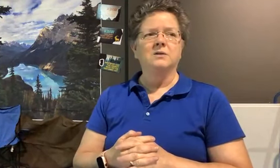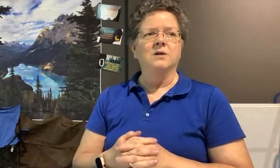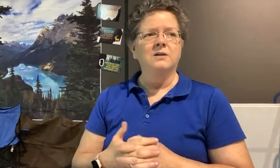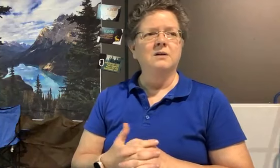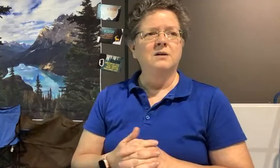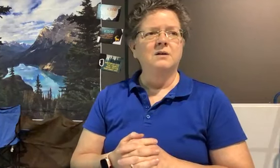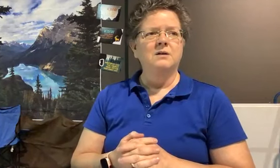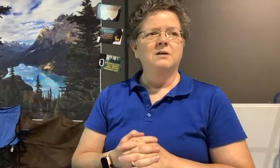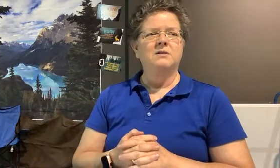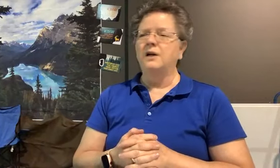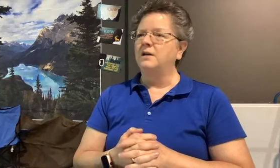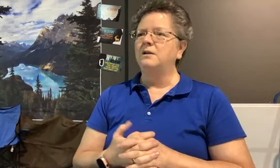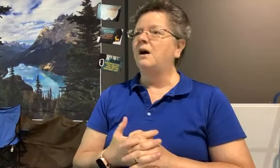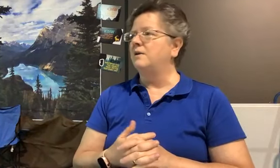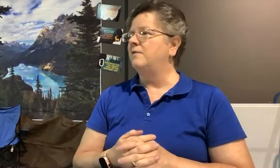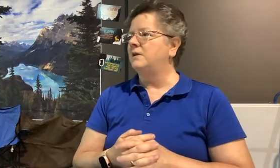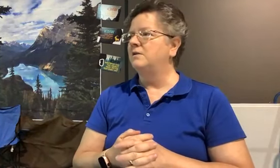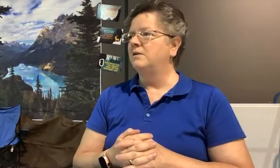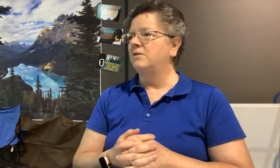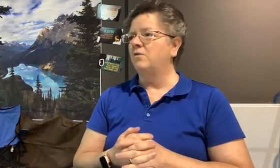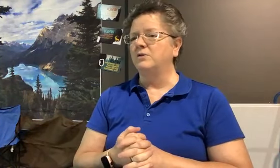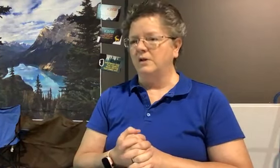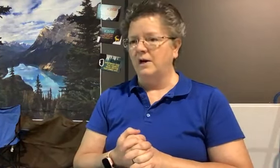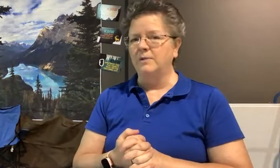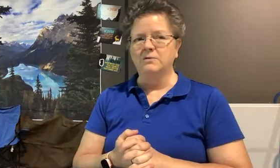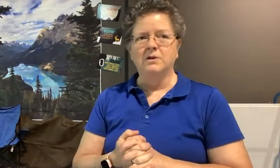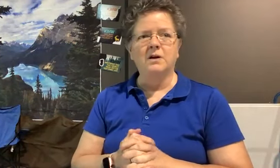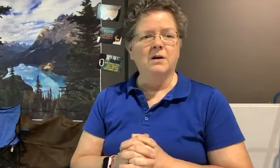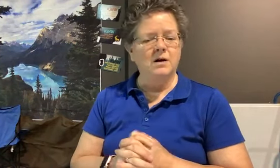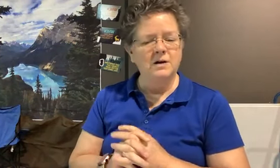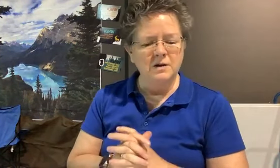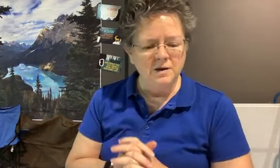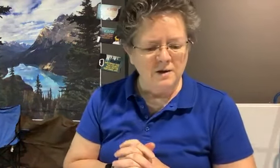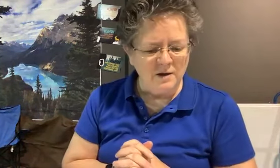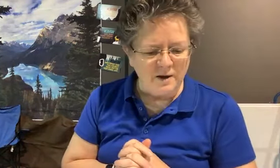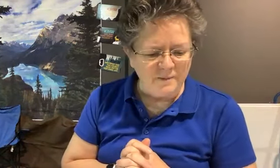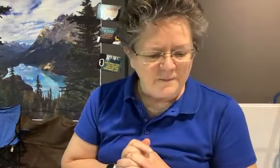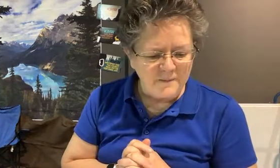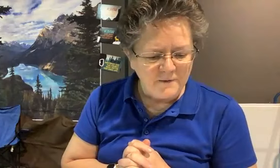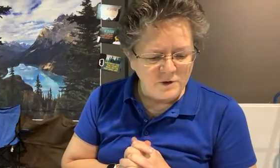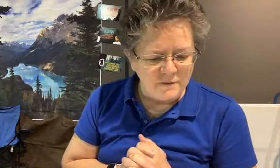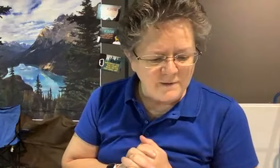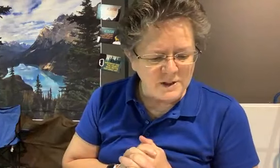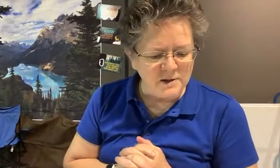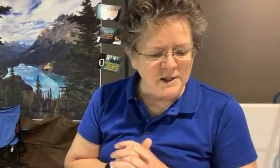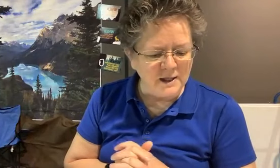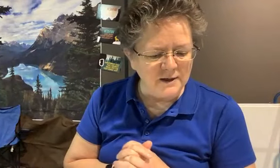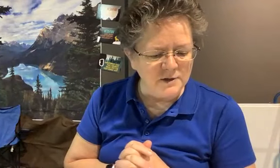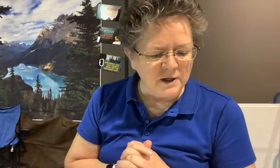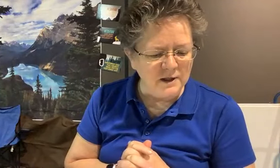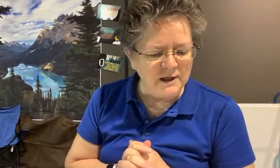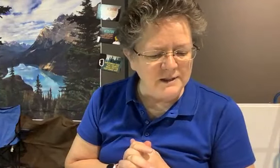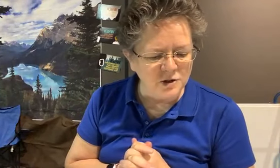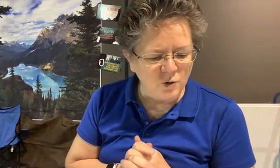it. Say it and not live it. Or to not be doing it at all. Verse 5 and 6, God gives a